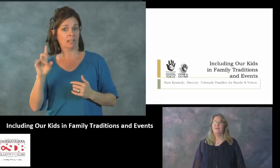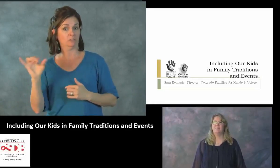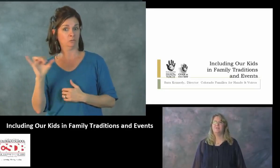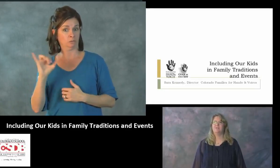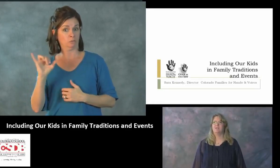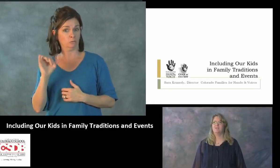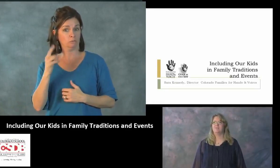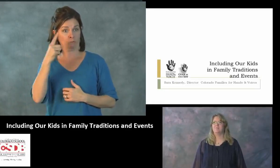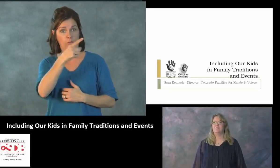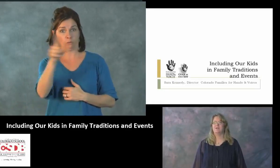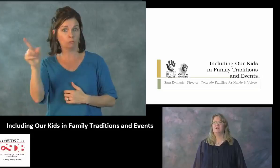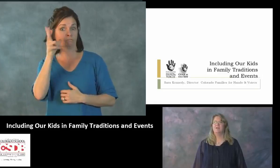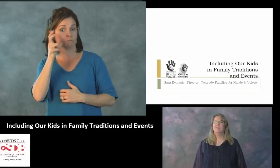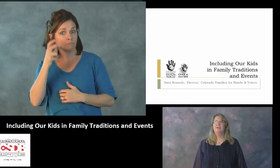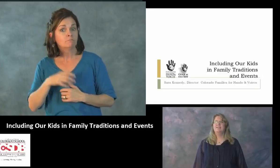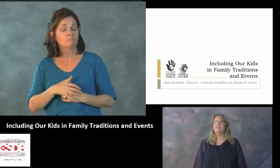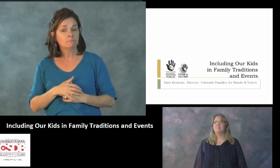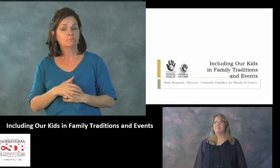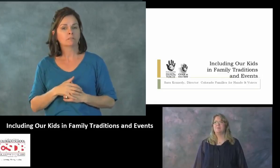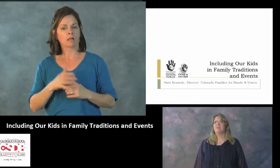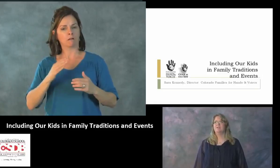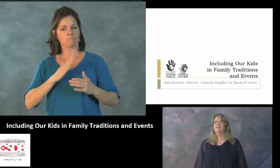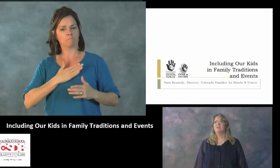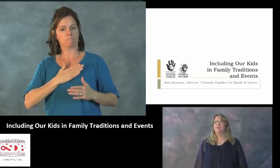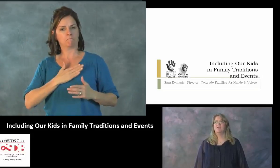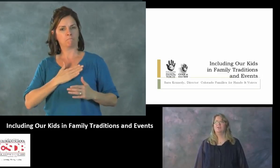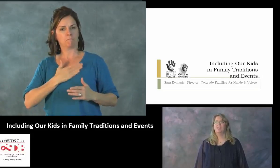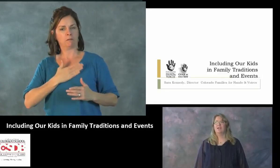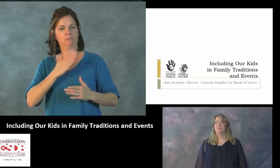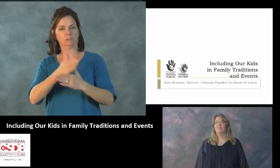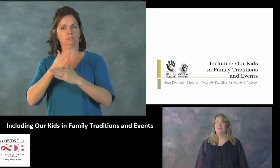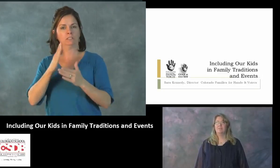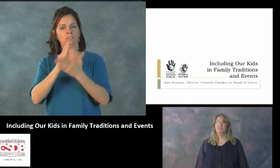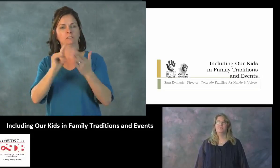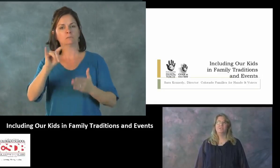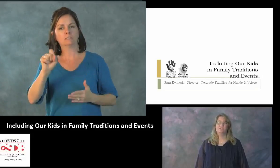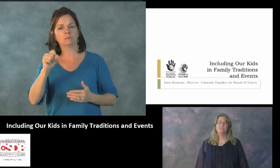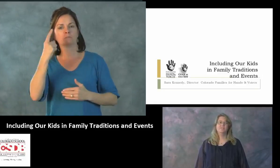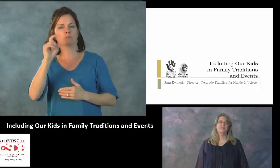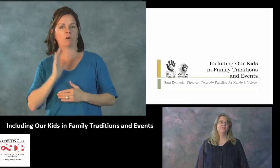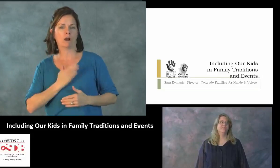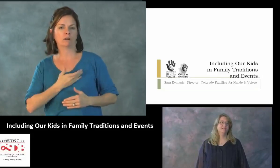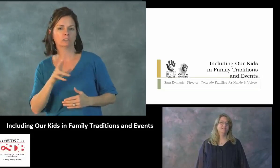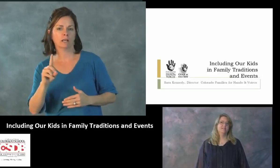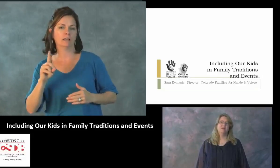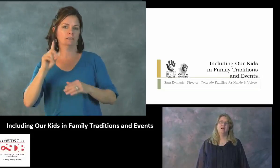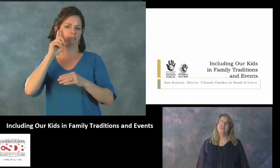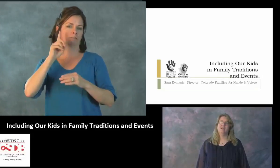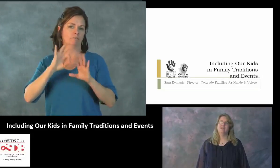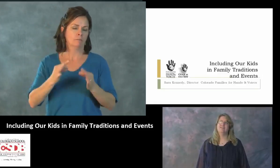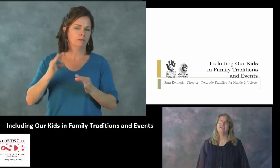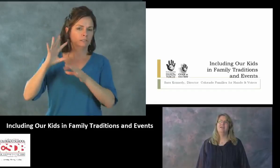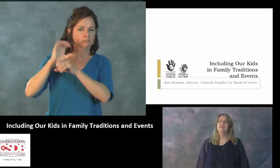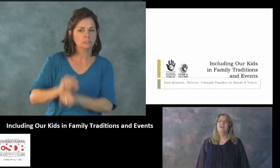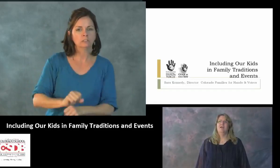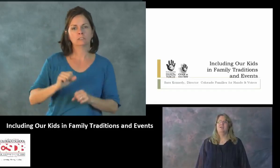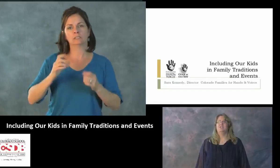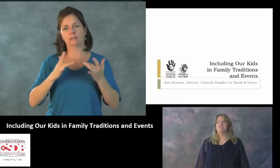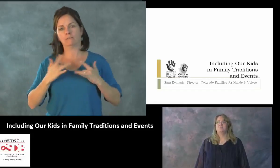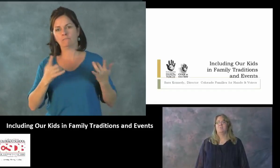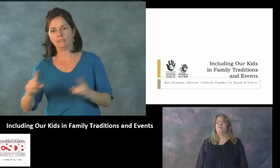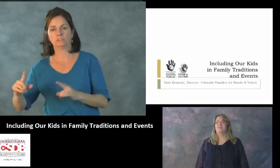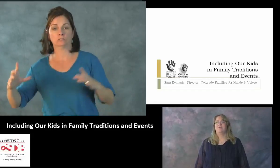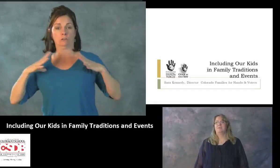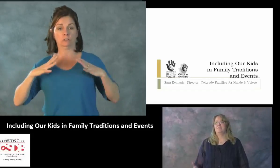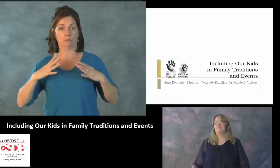I'm happy to share some of our tips about including our child in family traditions and events and holidays. And not